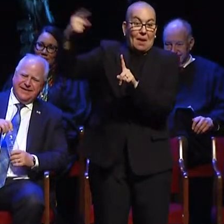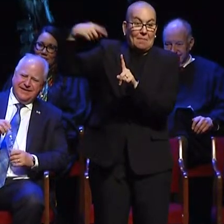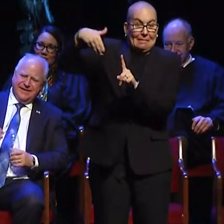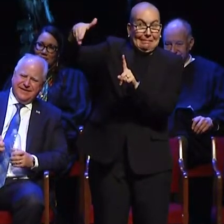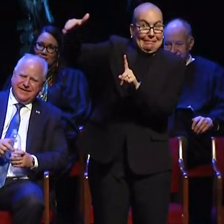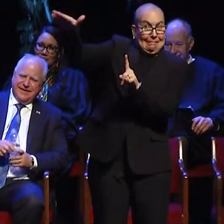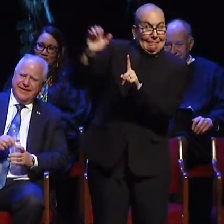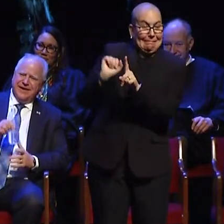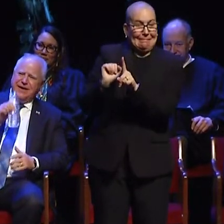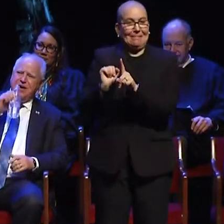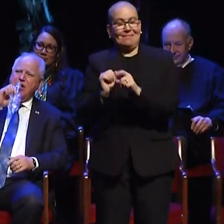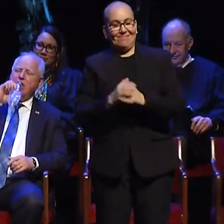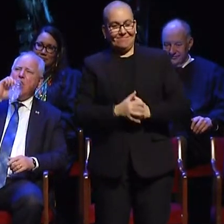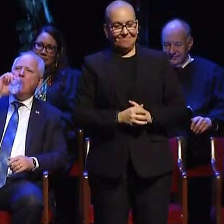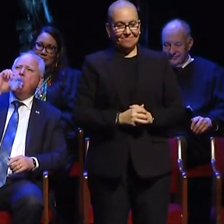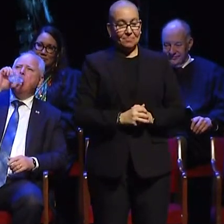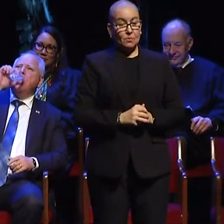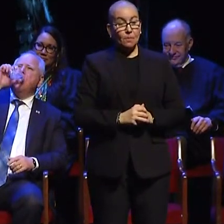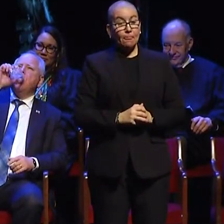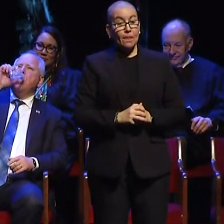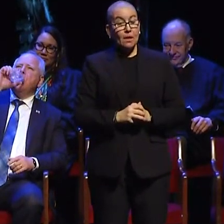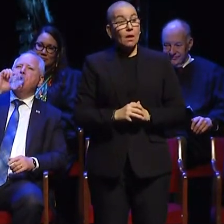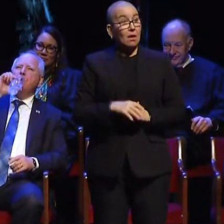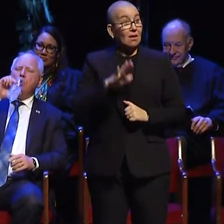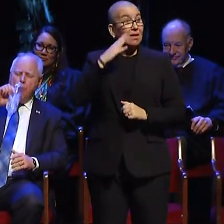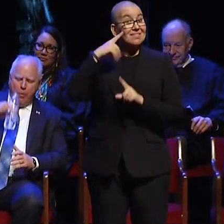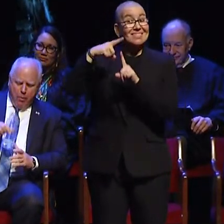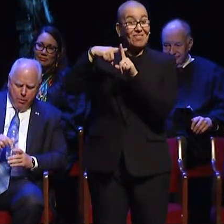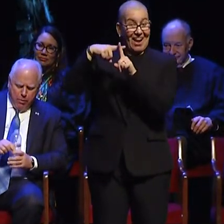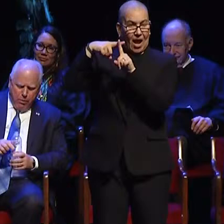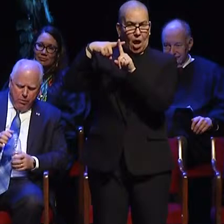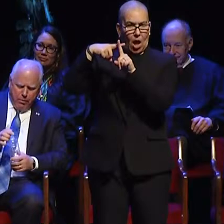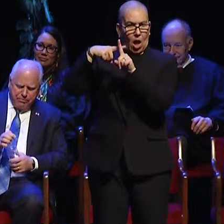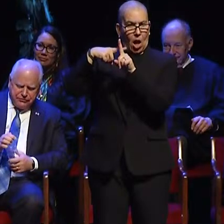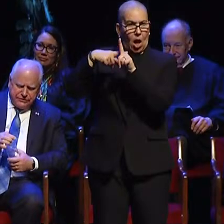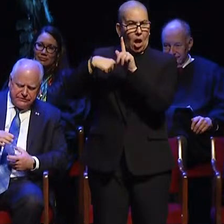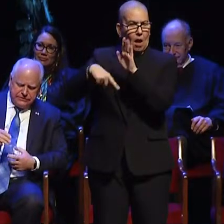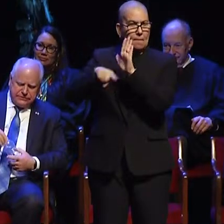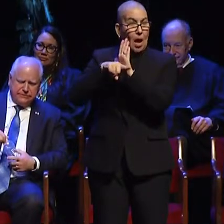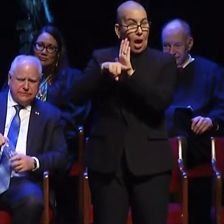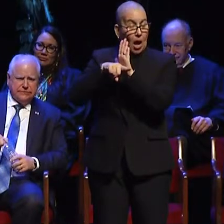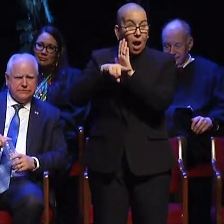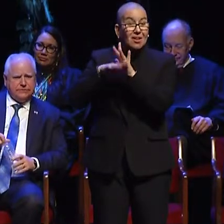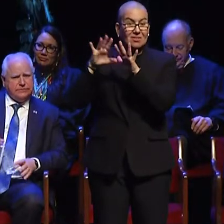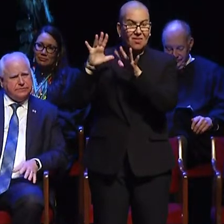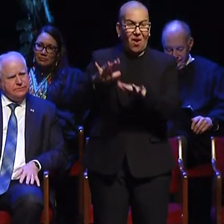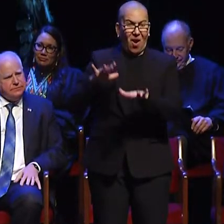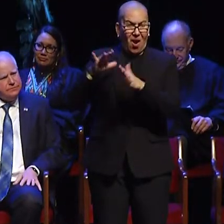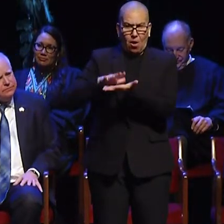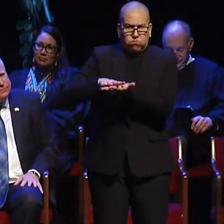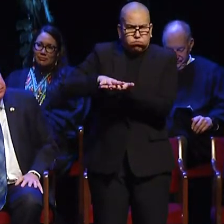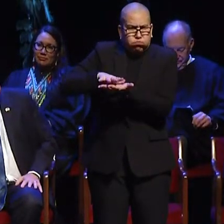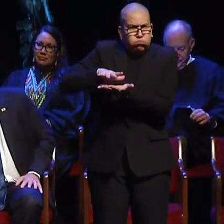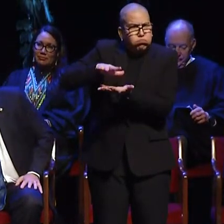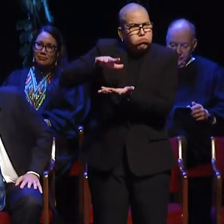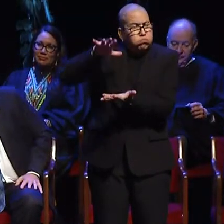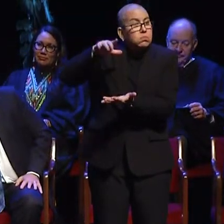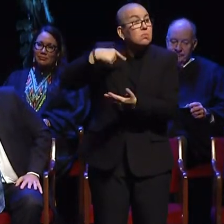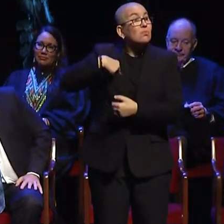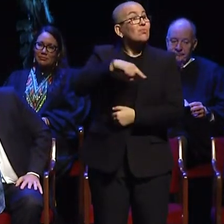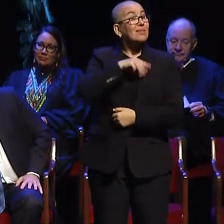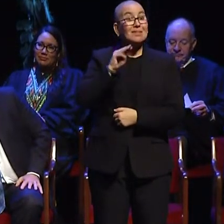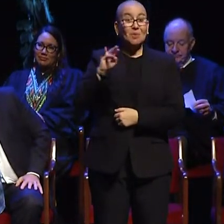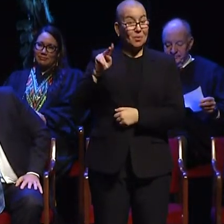And so when temperatures drop and the snowdrifts pile up, Minnesotans dig in, literally